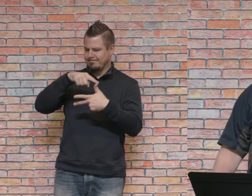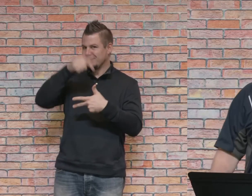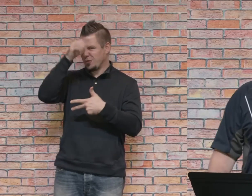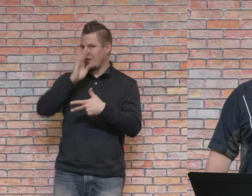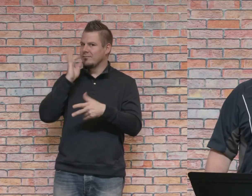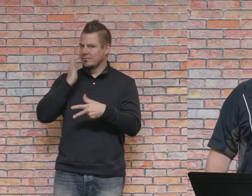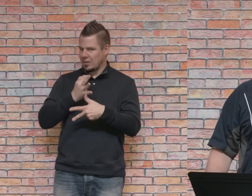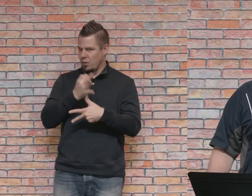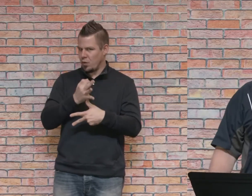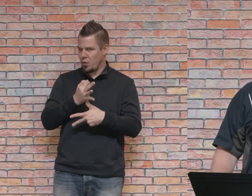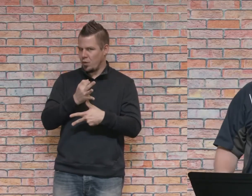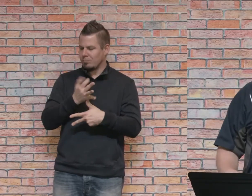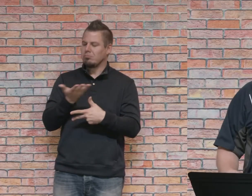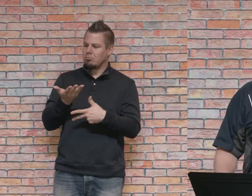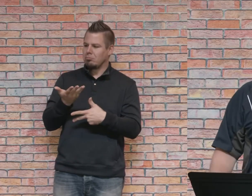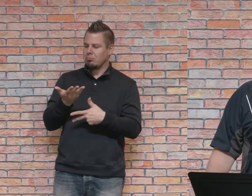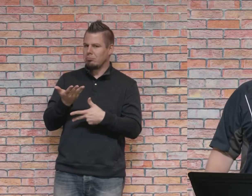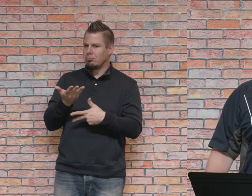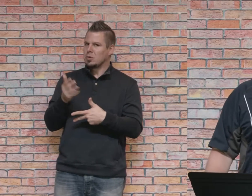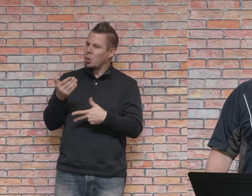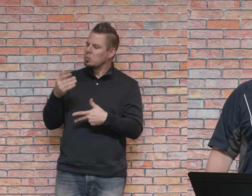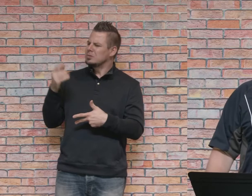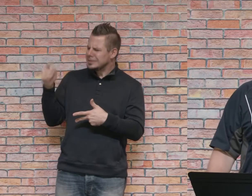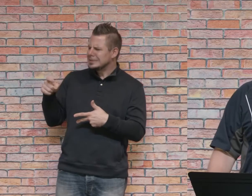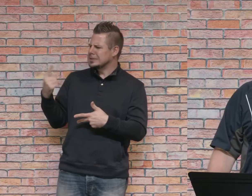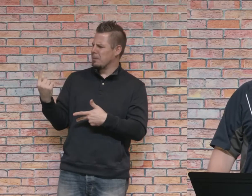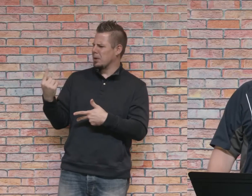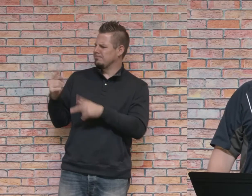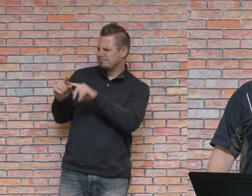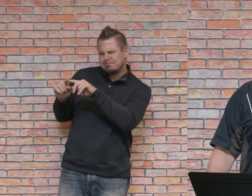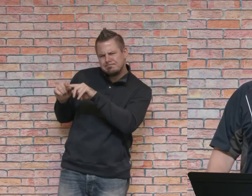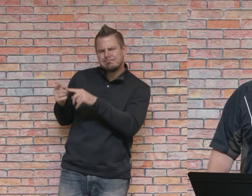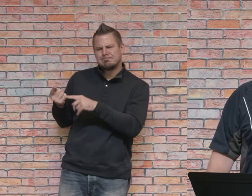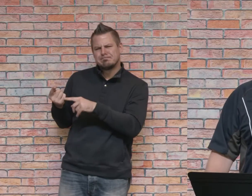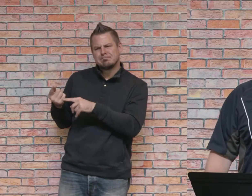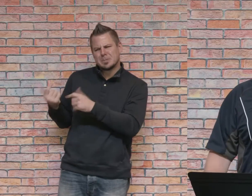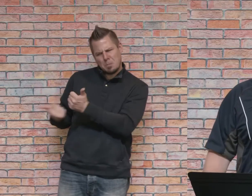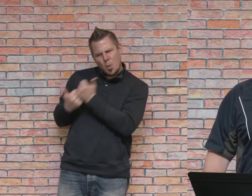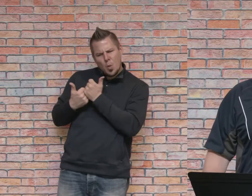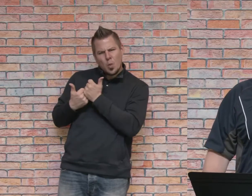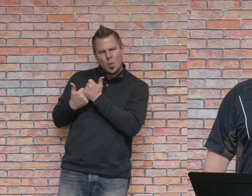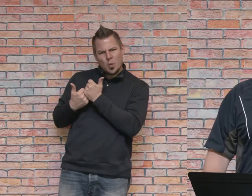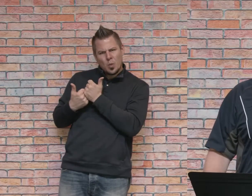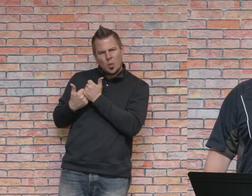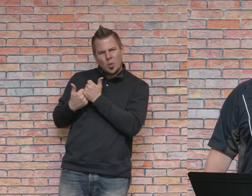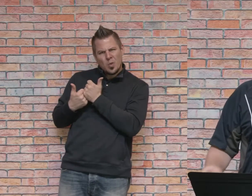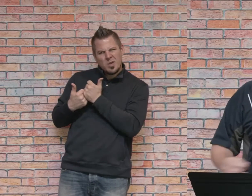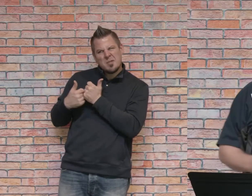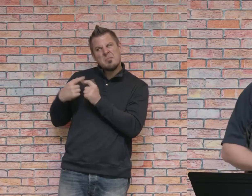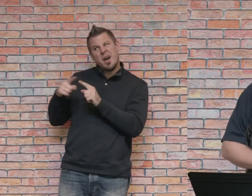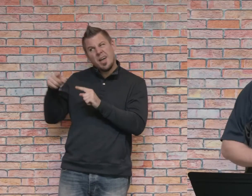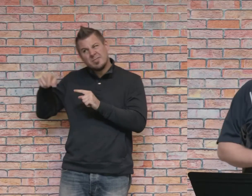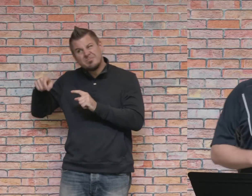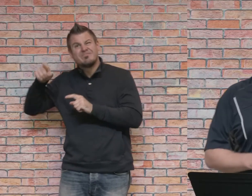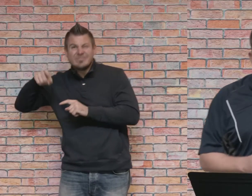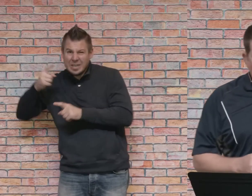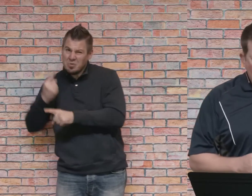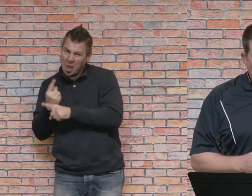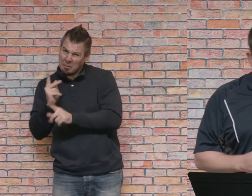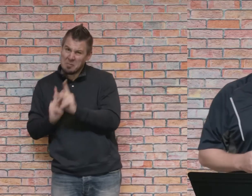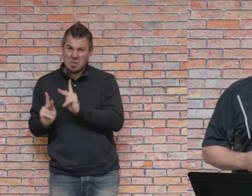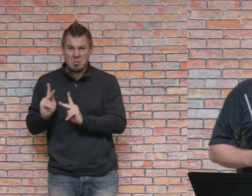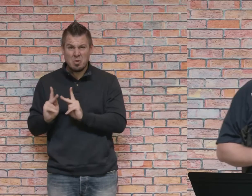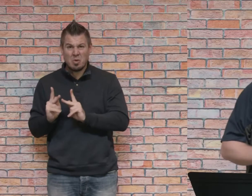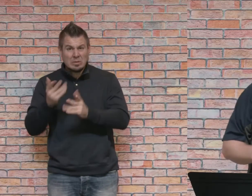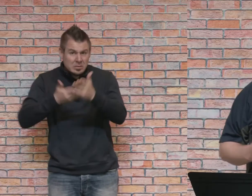to lean on, someone to be there for you. But you need those right, you need the right people. Some of you here